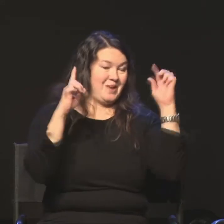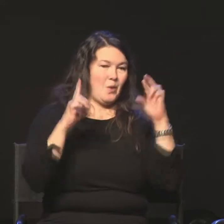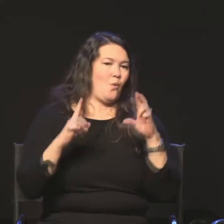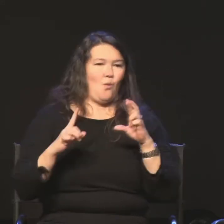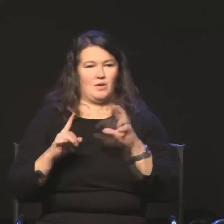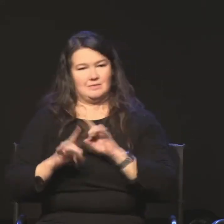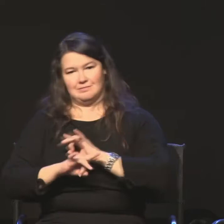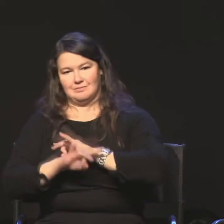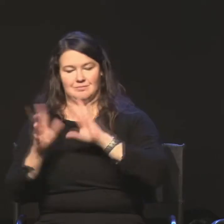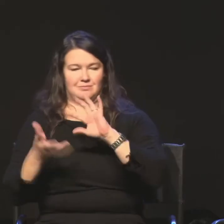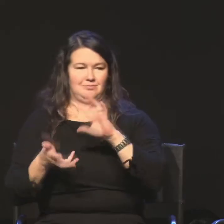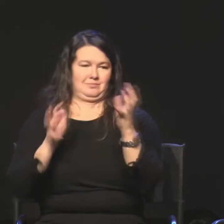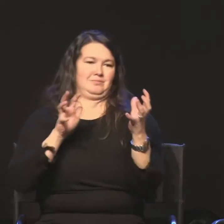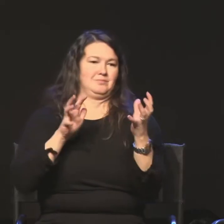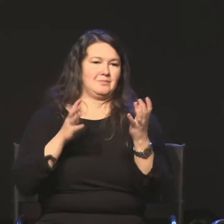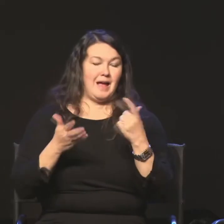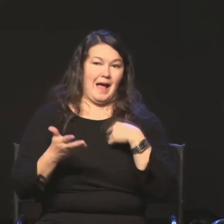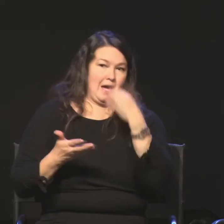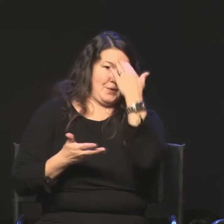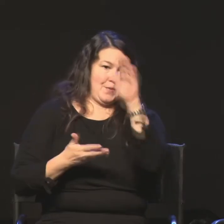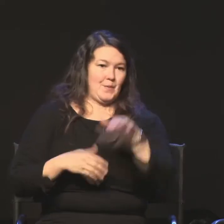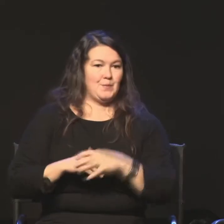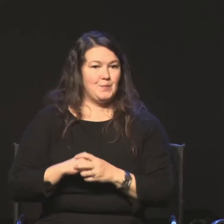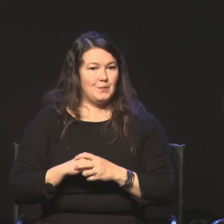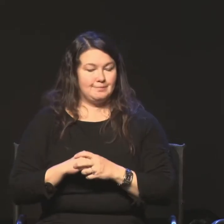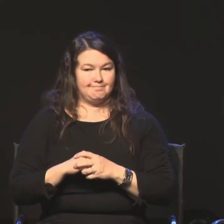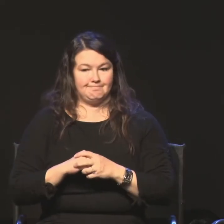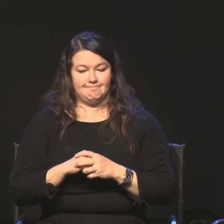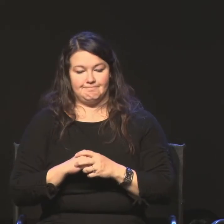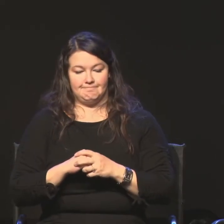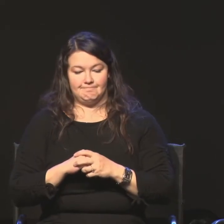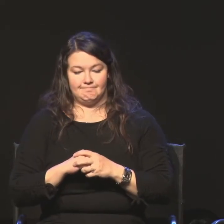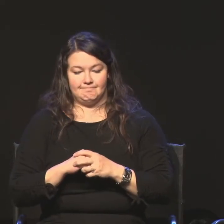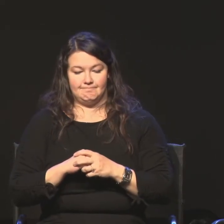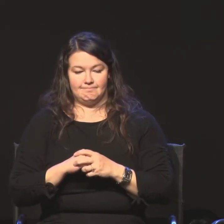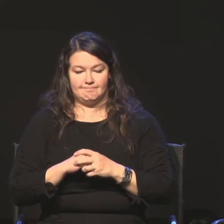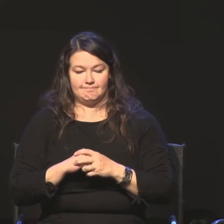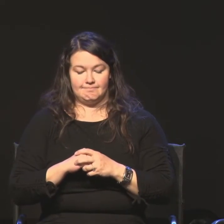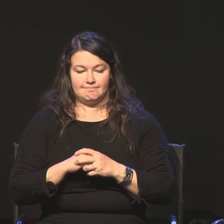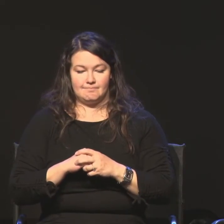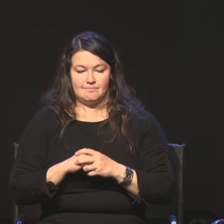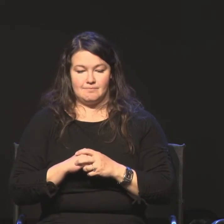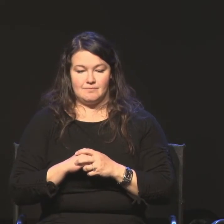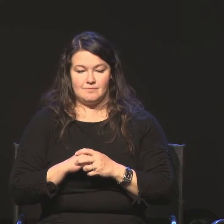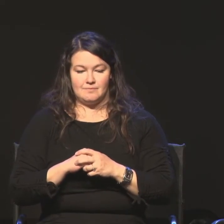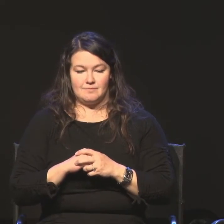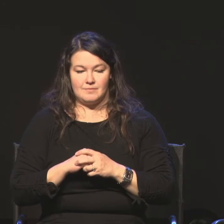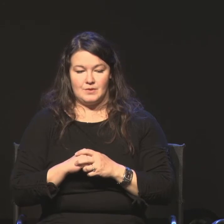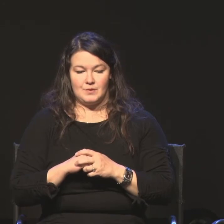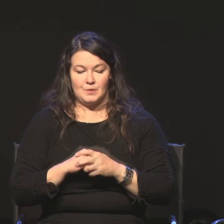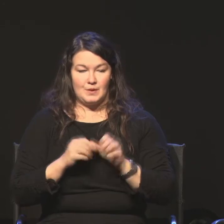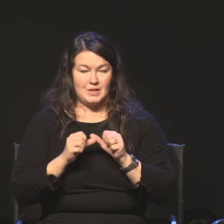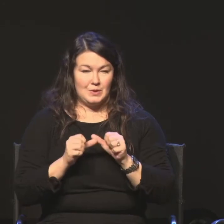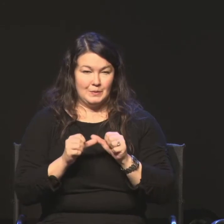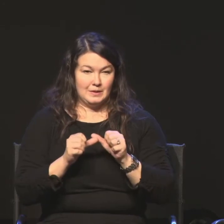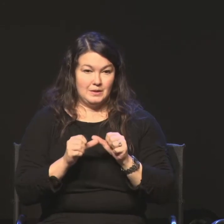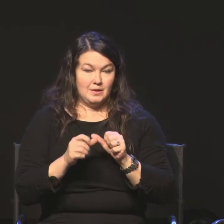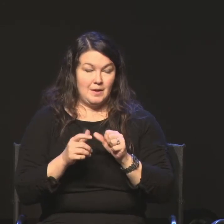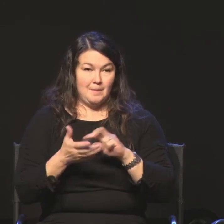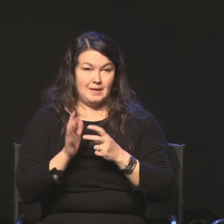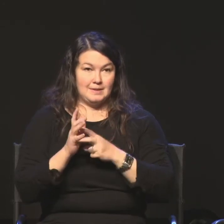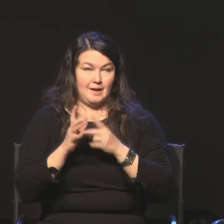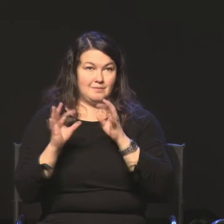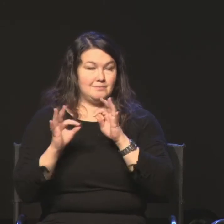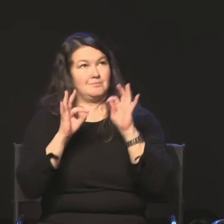know. And so, in the midst of that, I've really had to just refix my eyes on